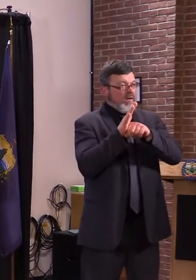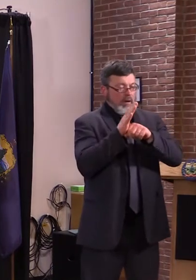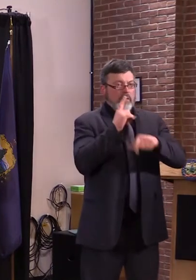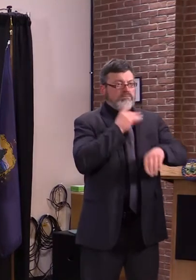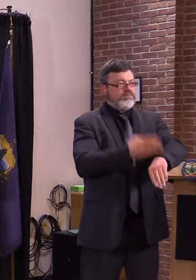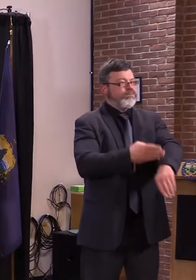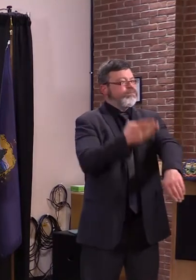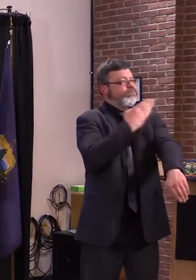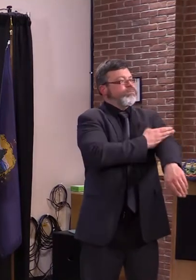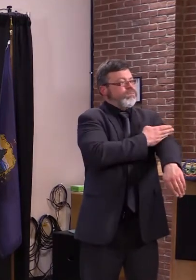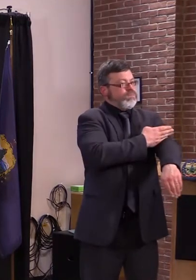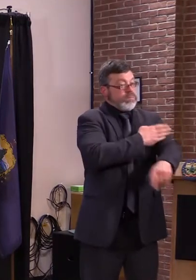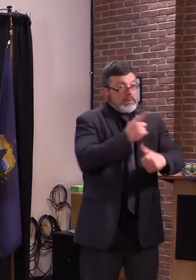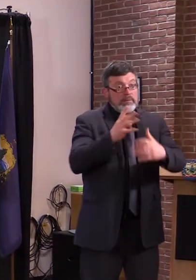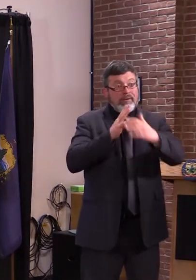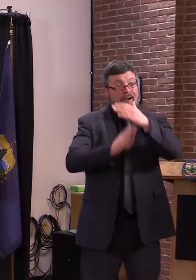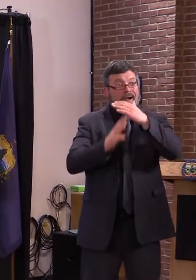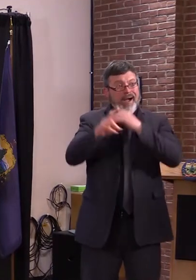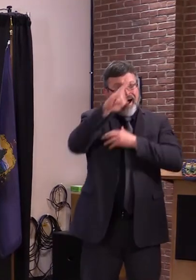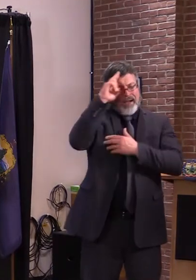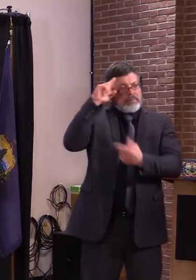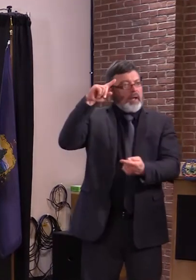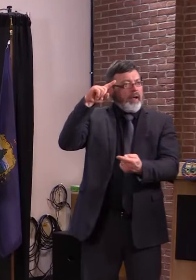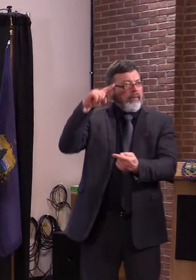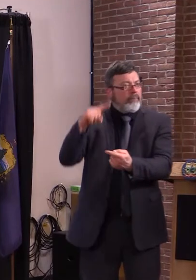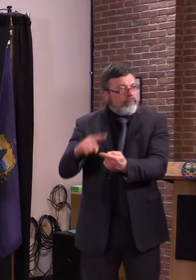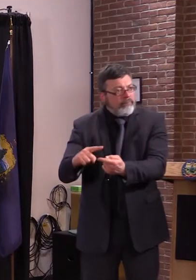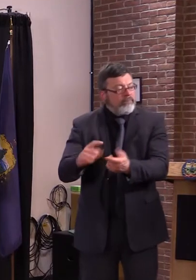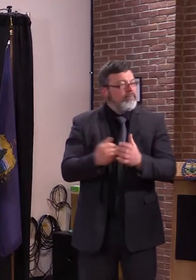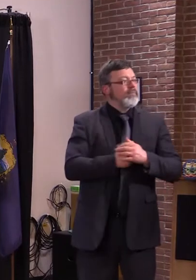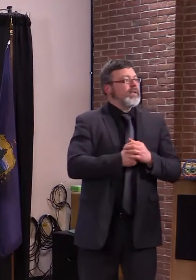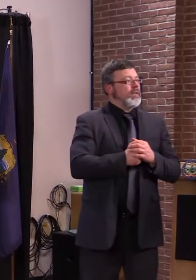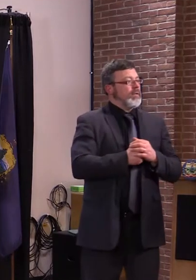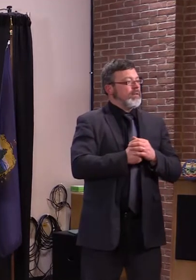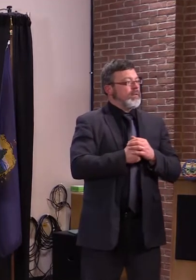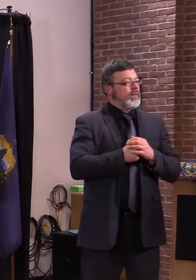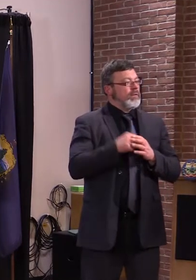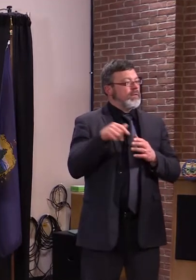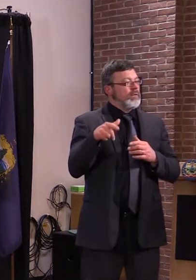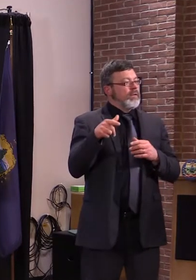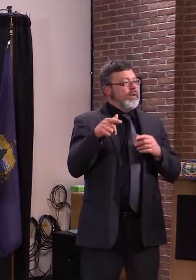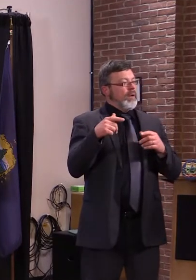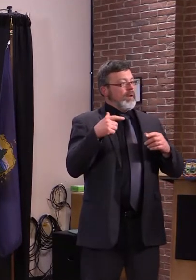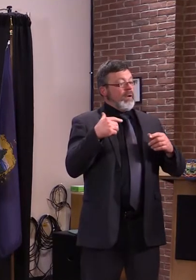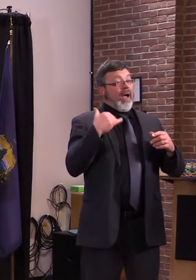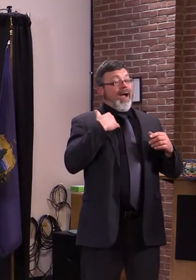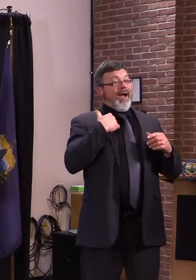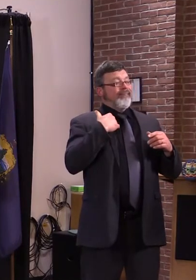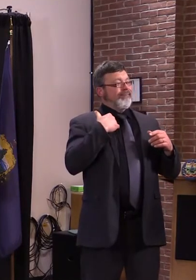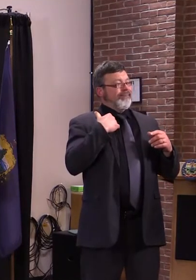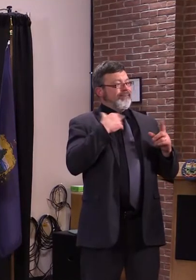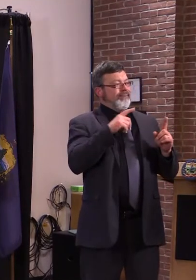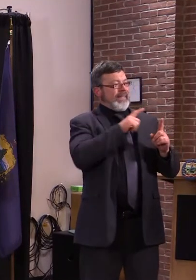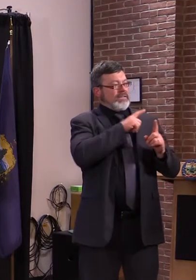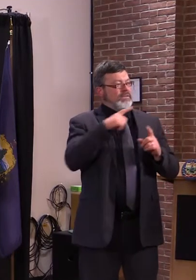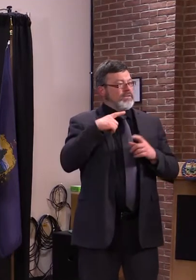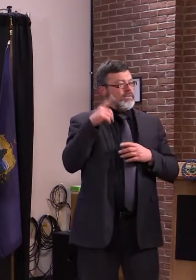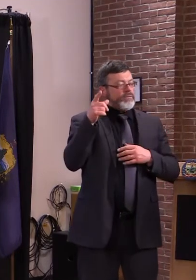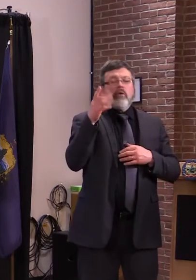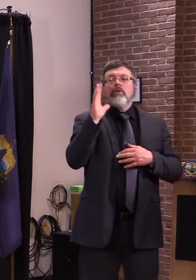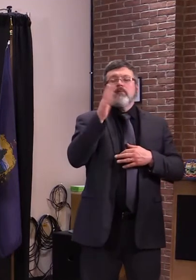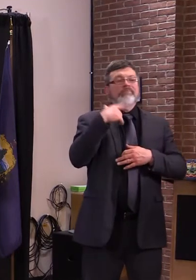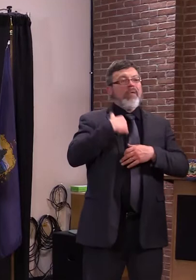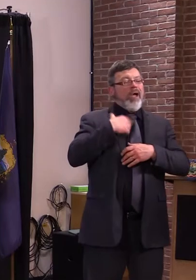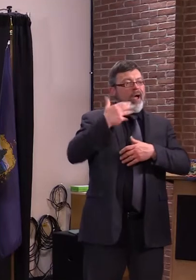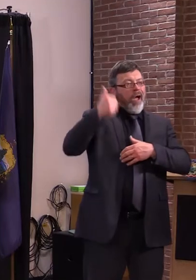trend downward. Commissioner Pichek is away today, so Dr. Levine will hit the highlights. And due